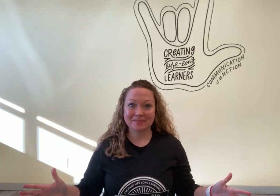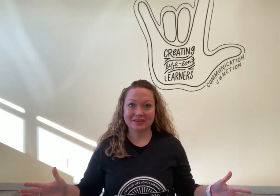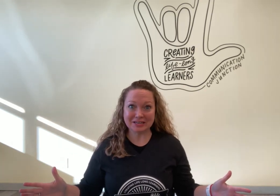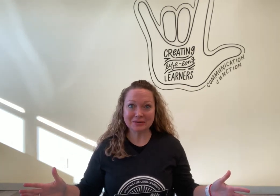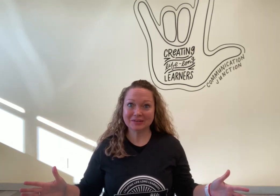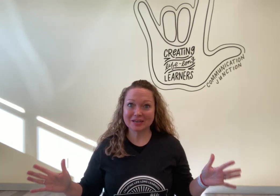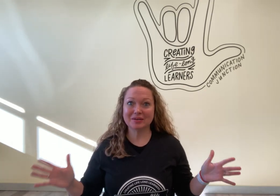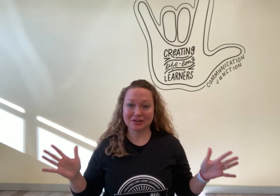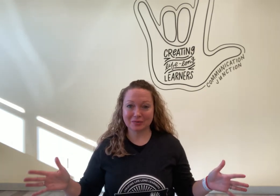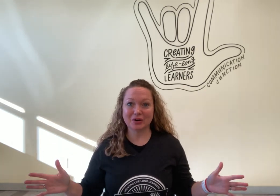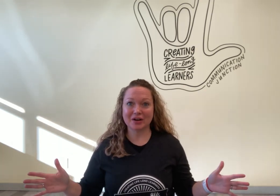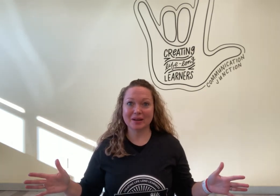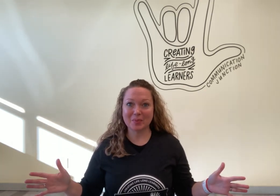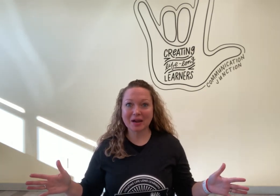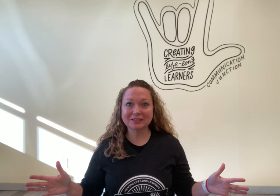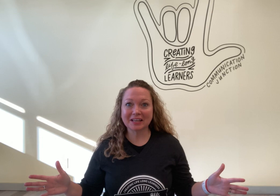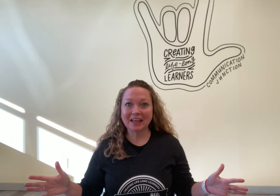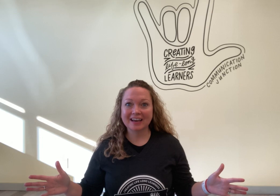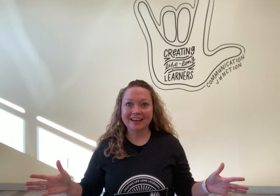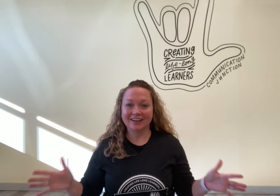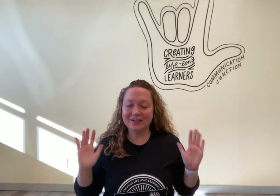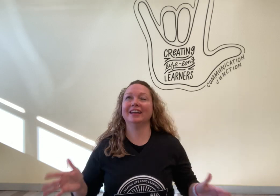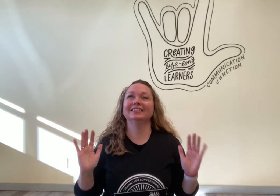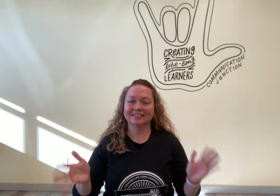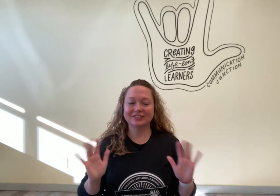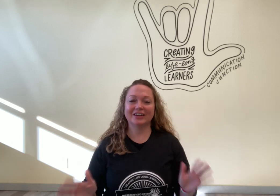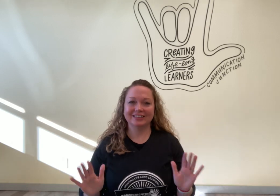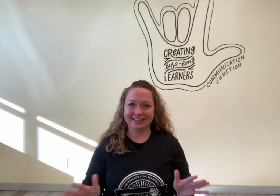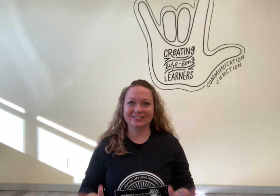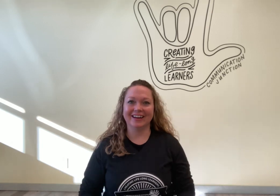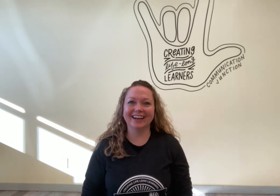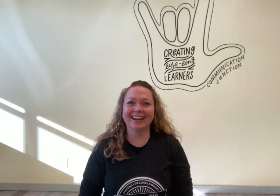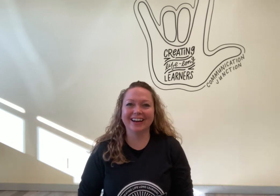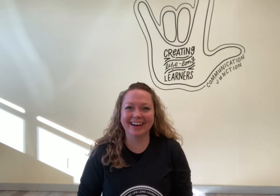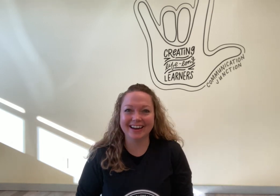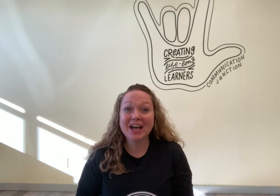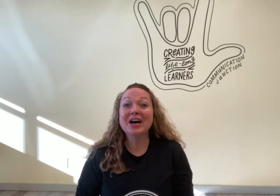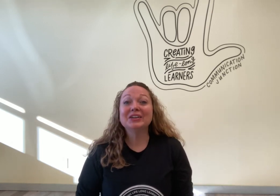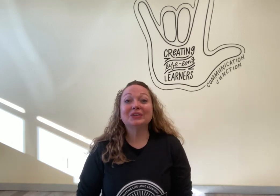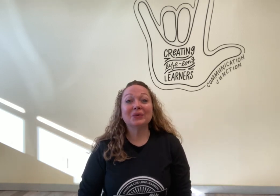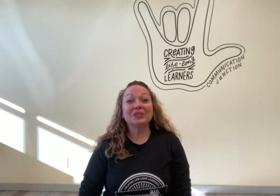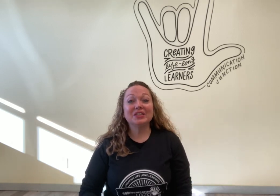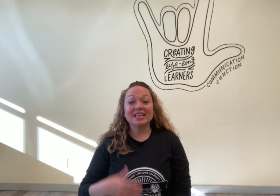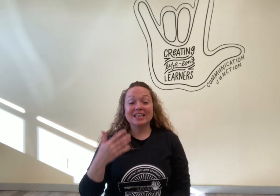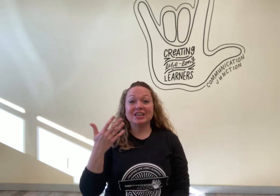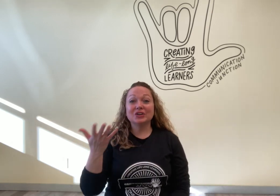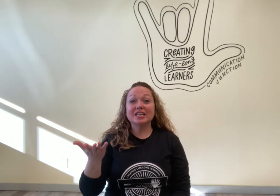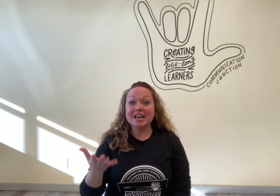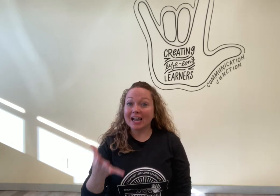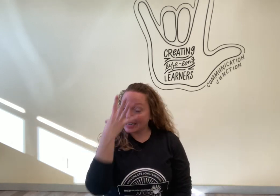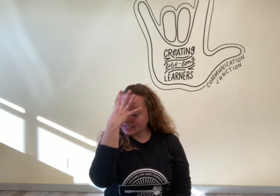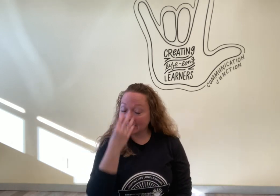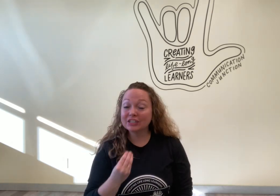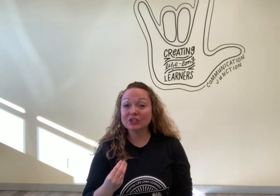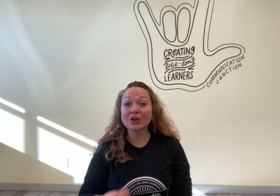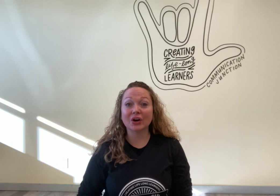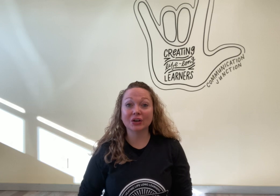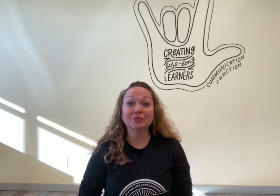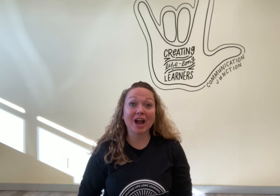Deal? You're gonna work on it and practice it? Okay, sounds great, sounds great. All right, so the Goodnight Song rhyme